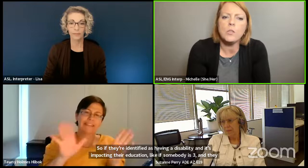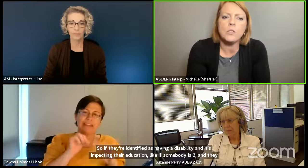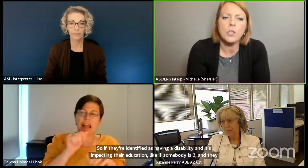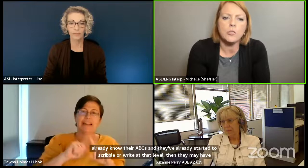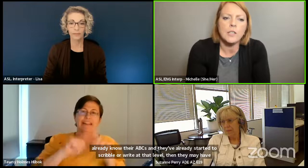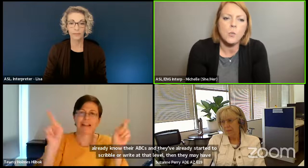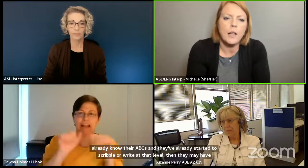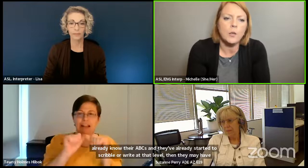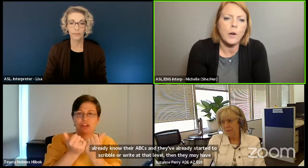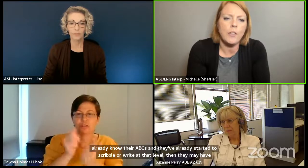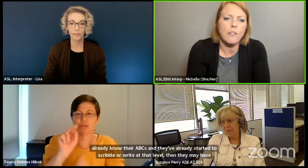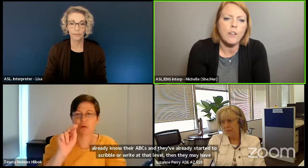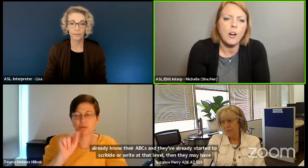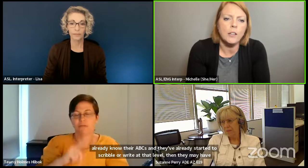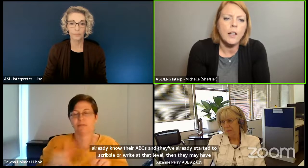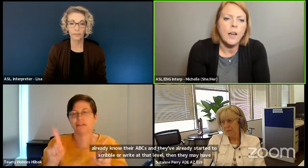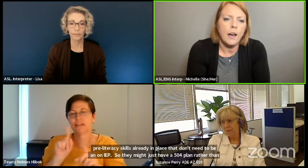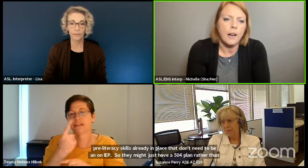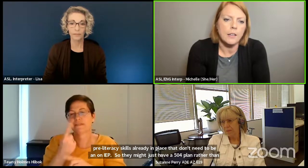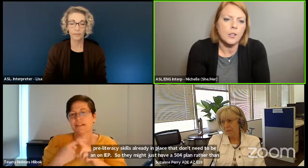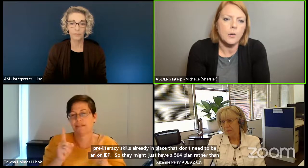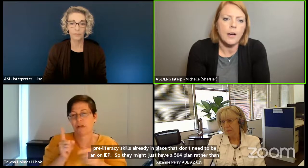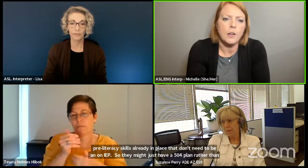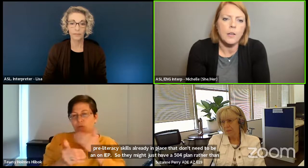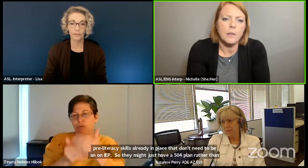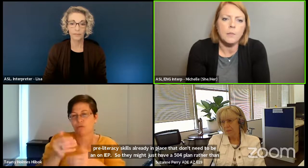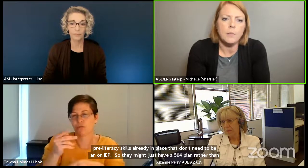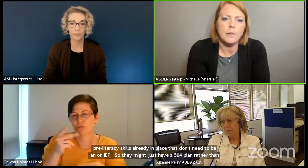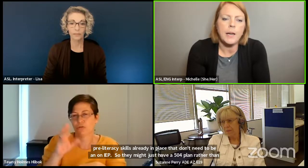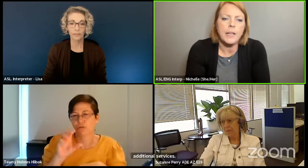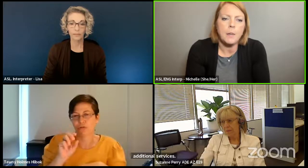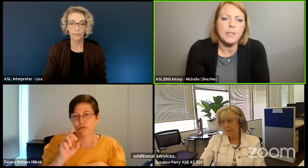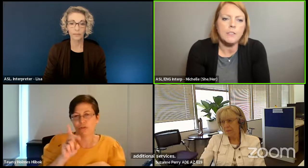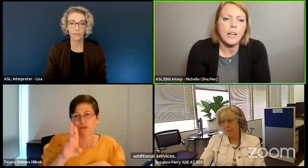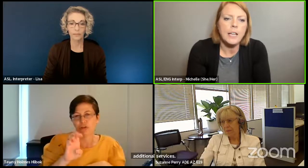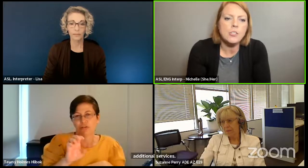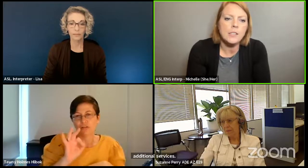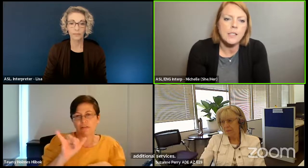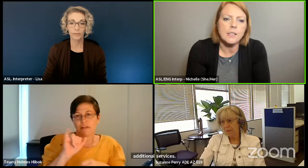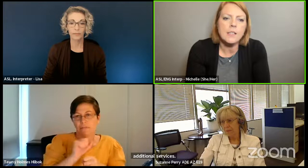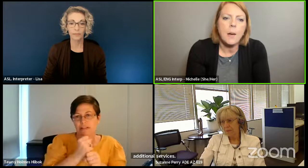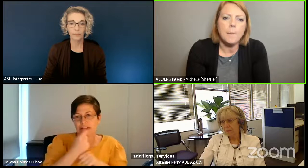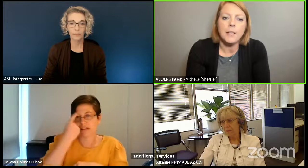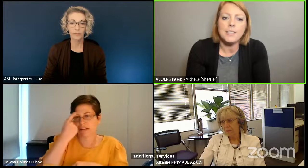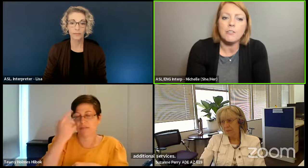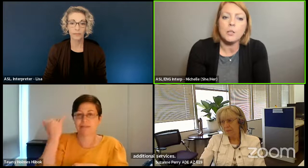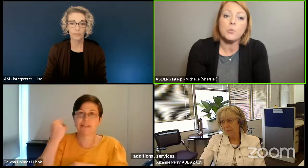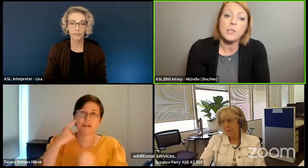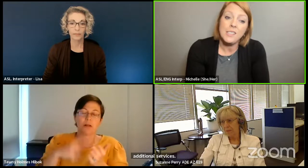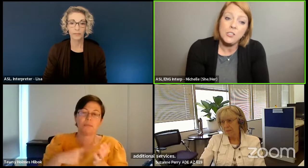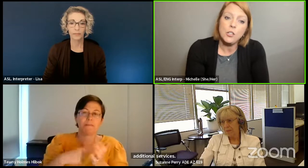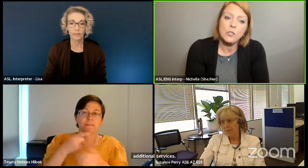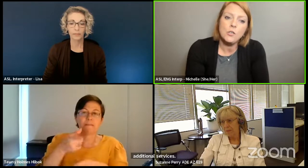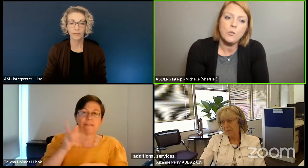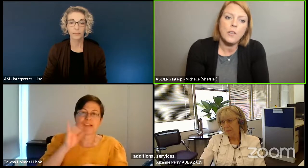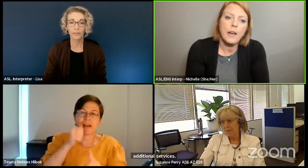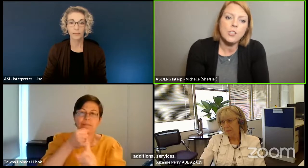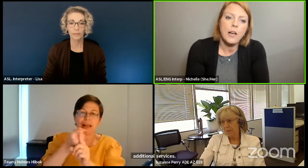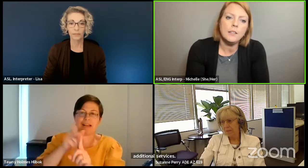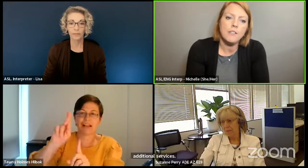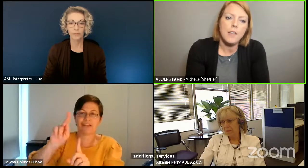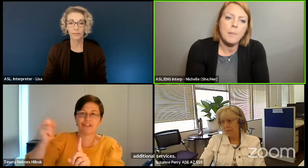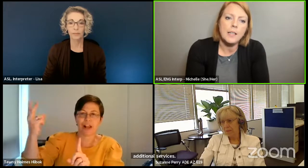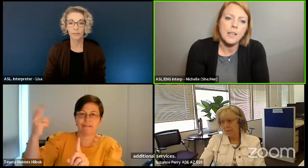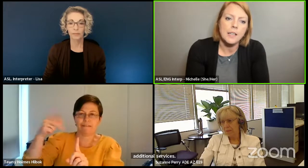of those children as well and where they fall. So I know that it might not be different agencies, but different procedures for